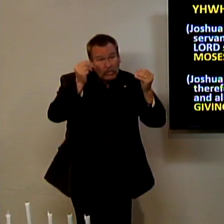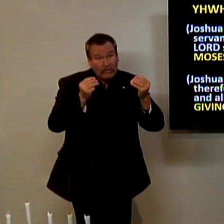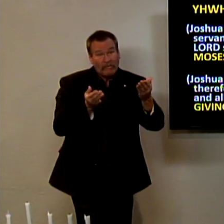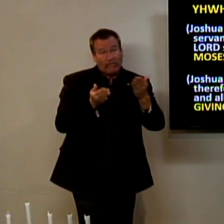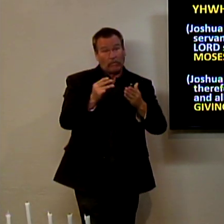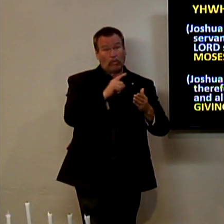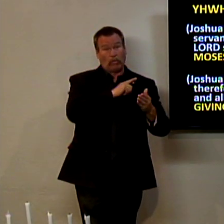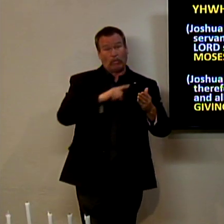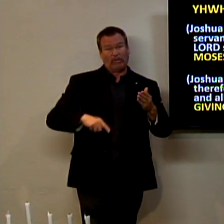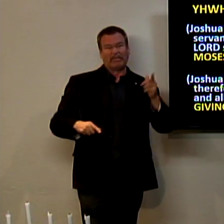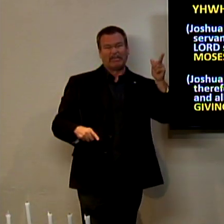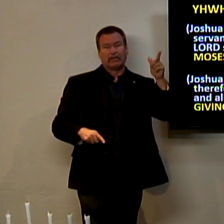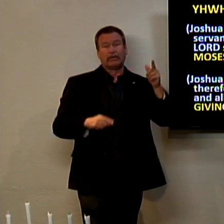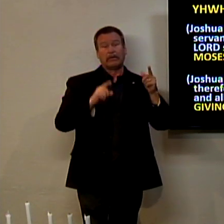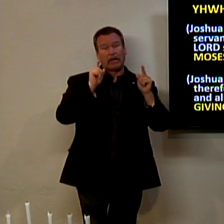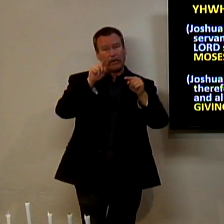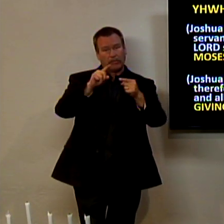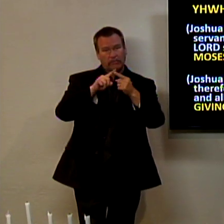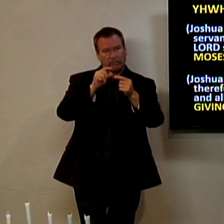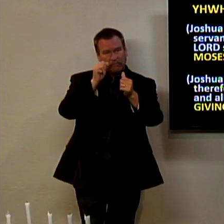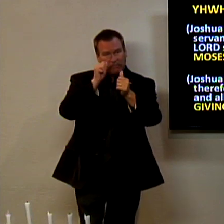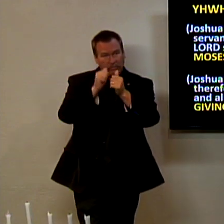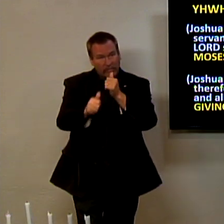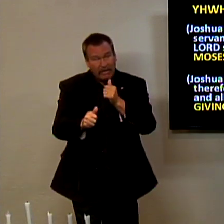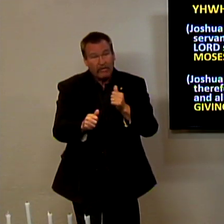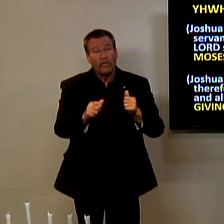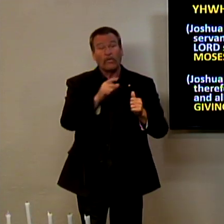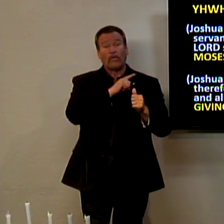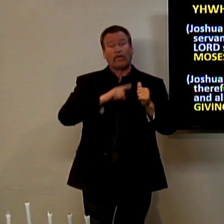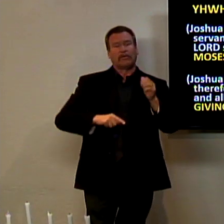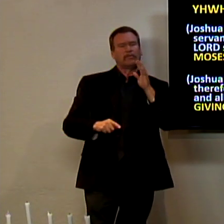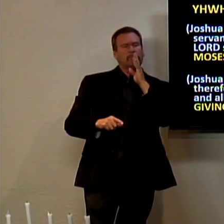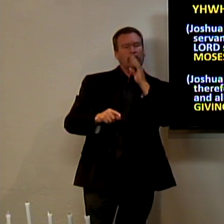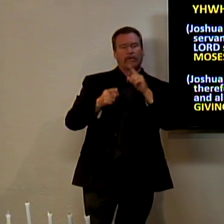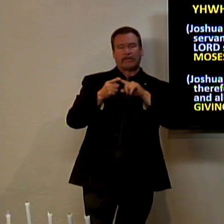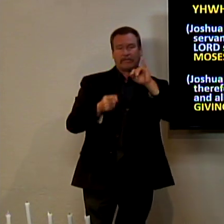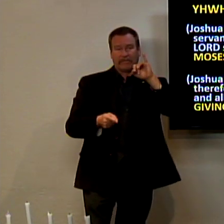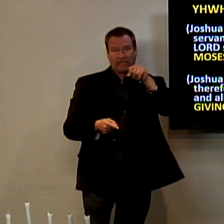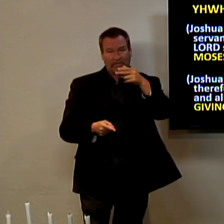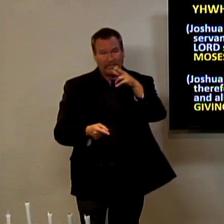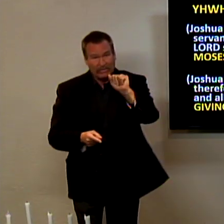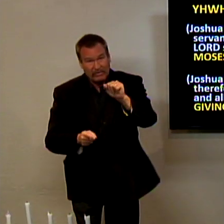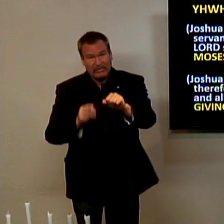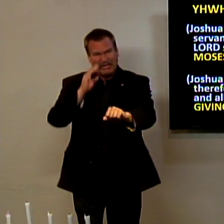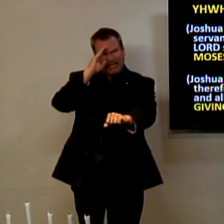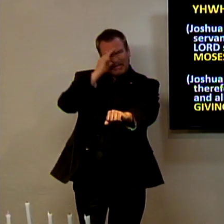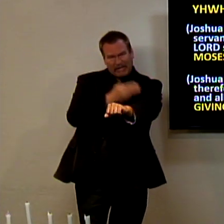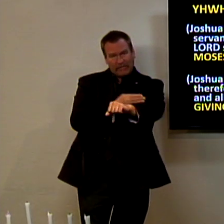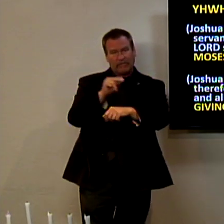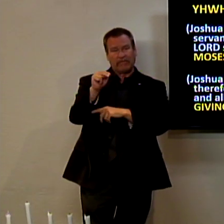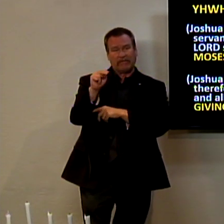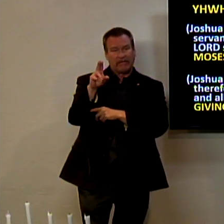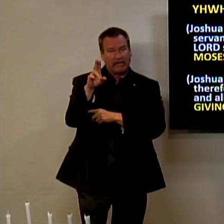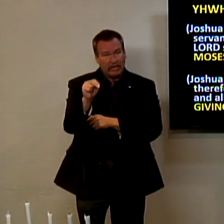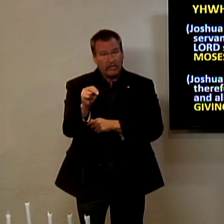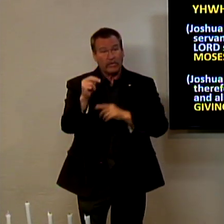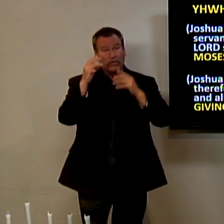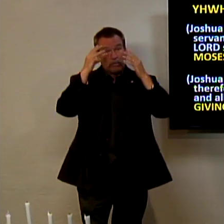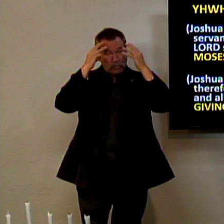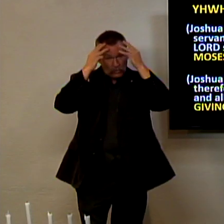died, Moses, the servant of the Lord. And then it came to pass that the Lord spoke to